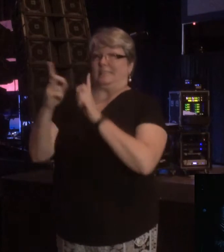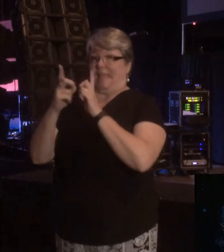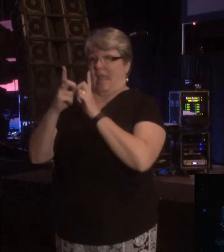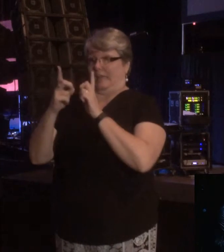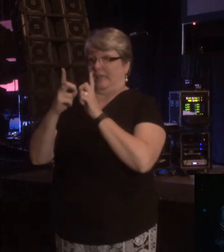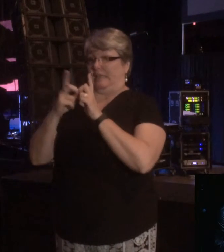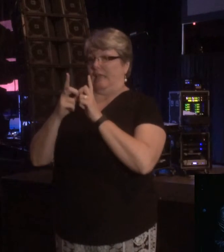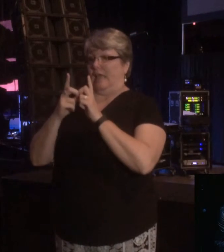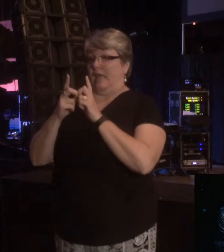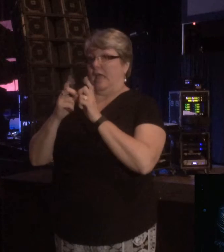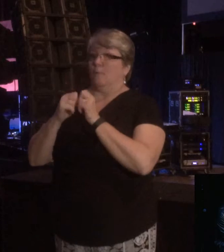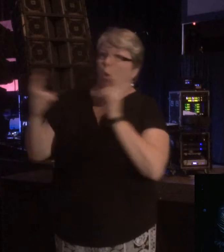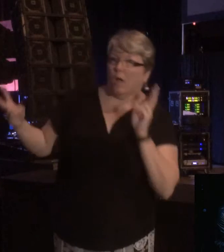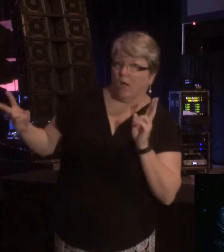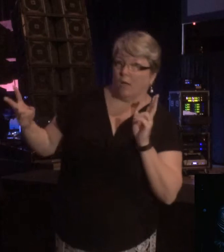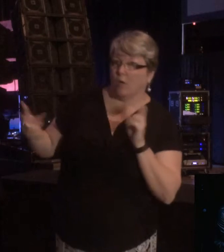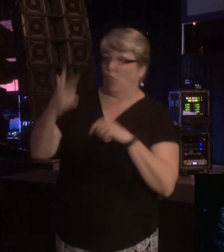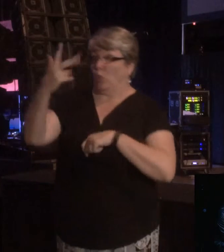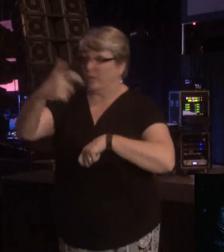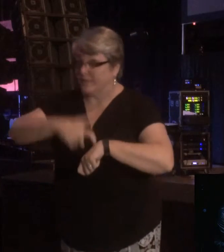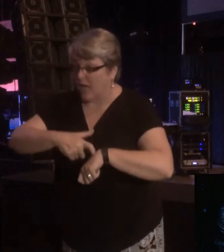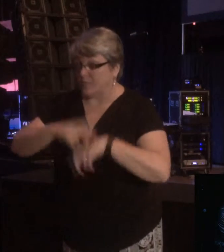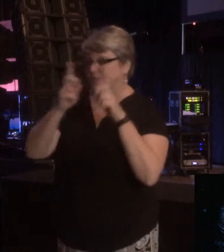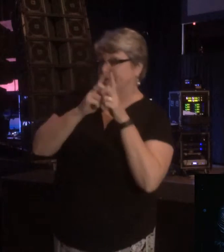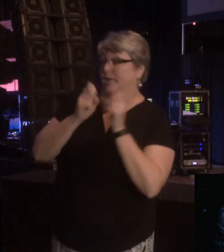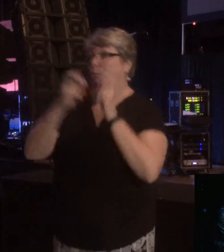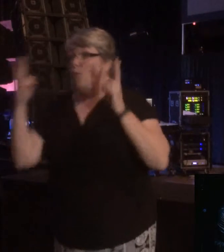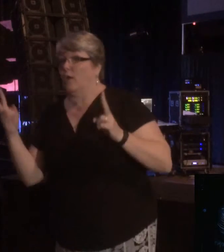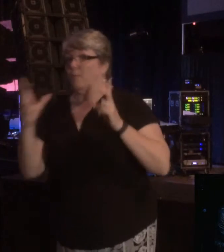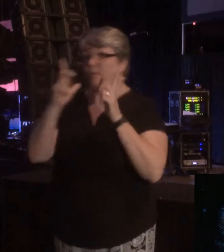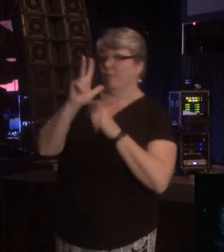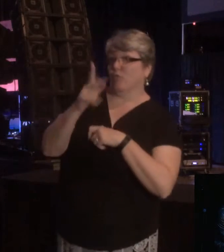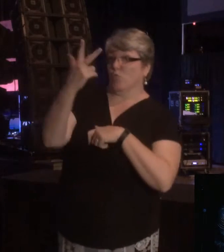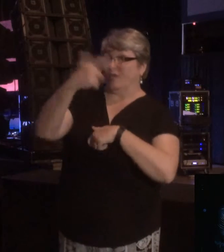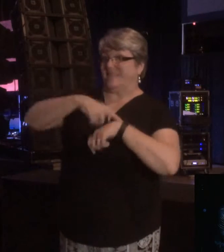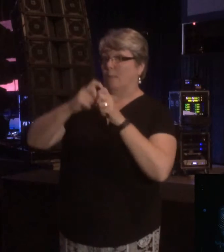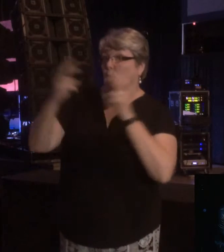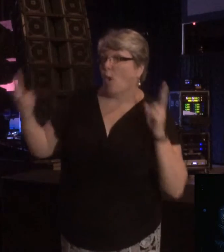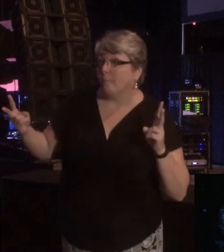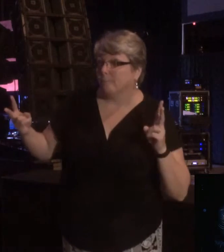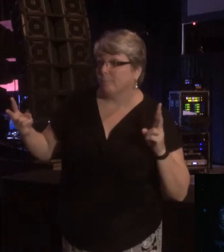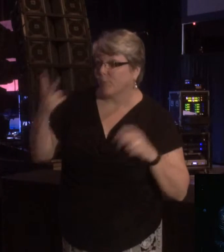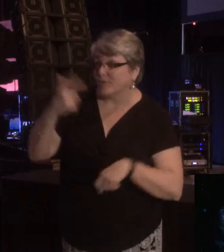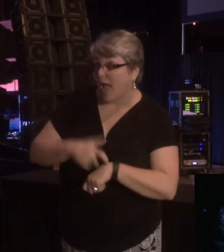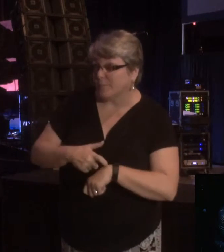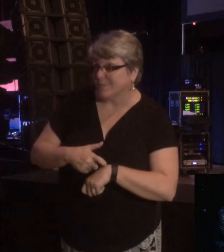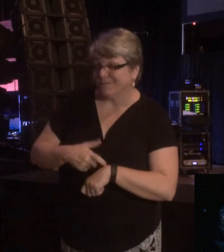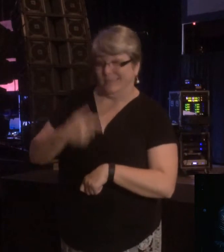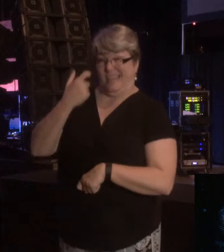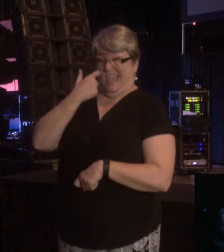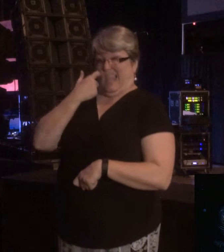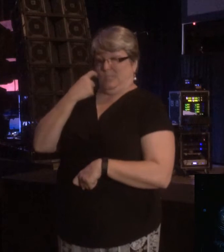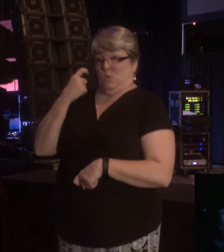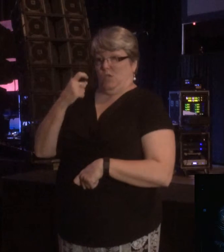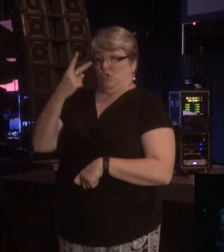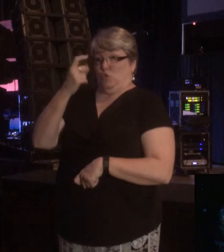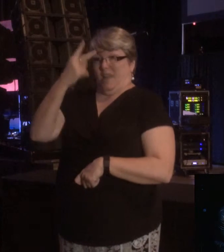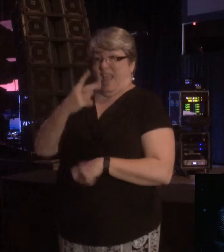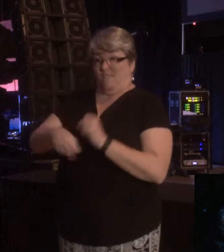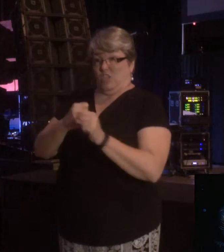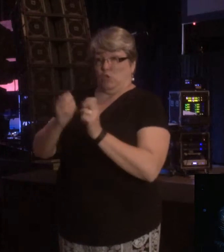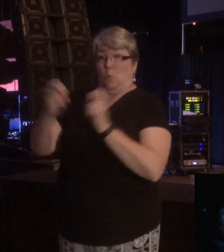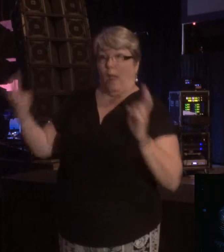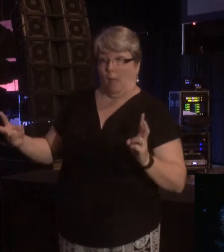is the spoiler alert is that we had a 10-year dating history. So we're going to give you the very brief.